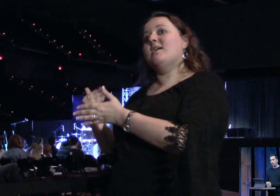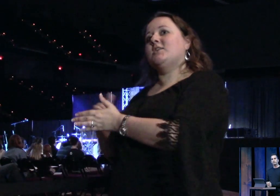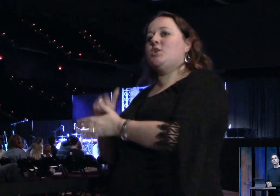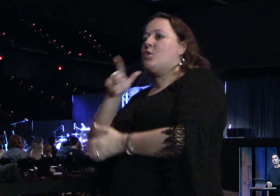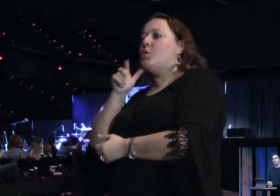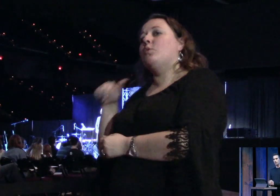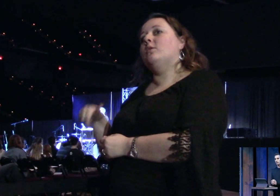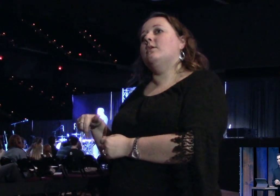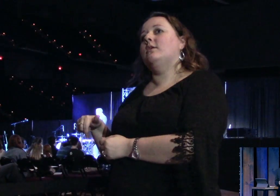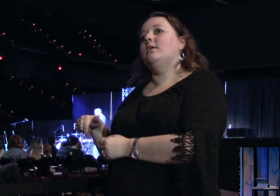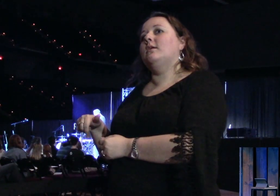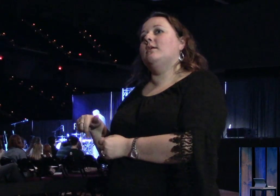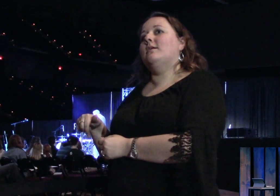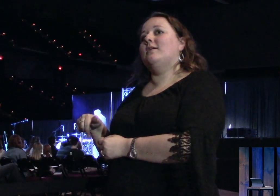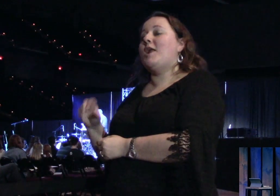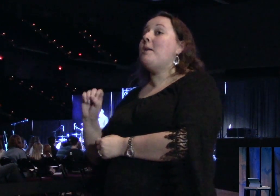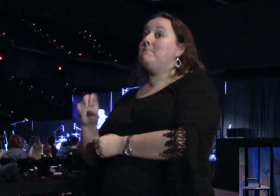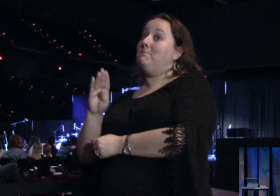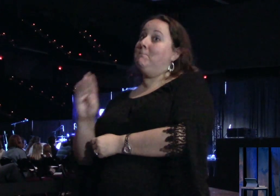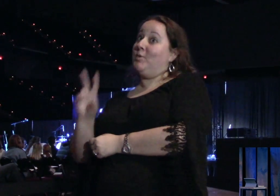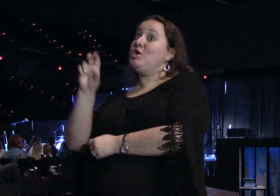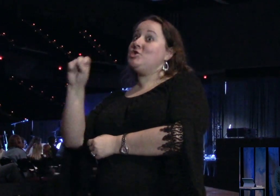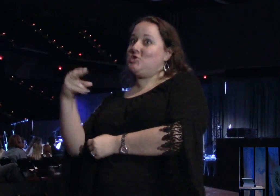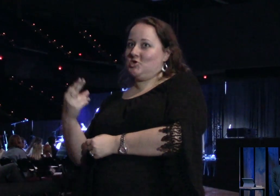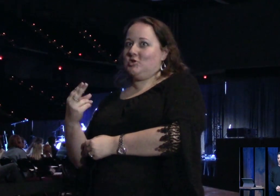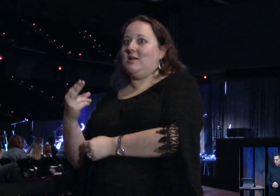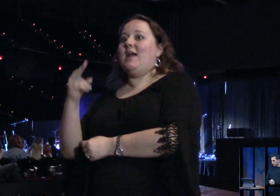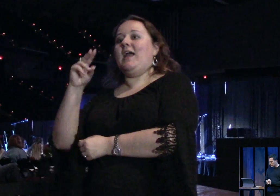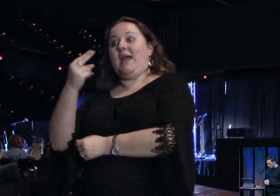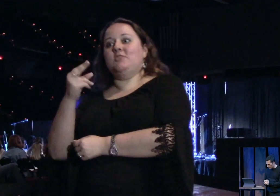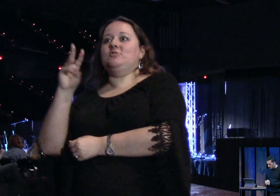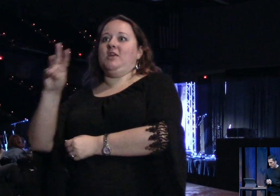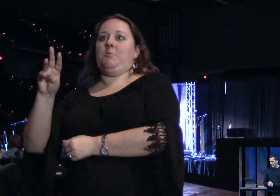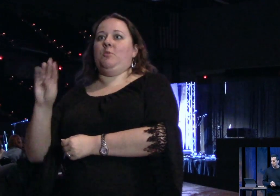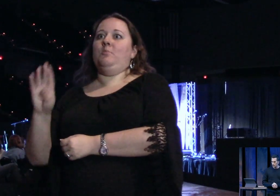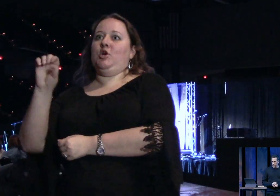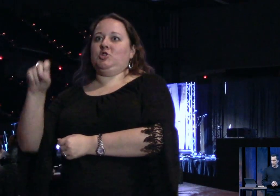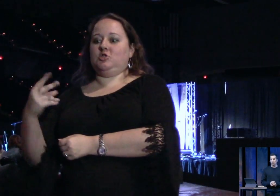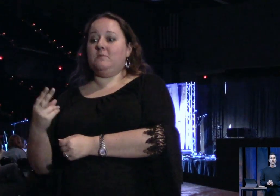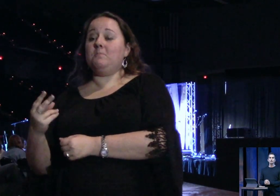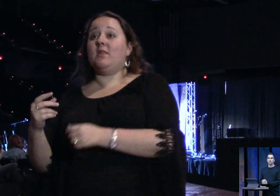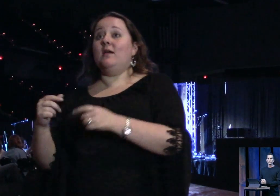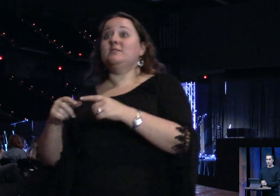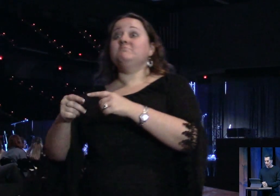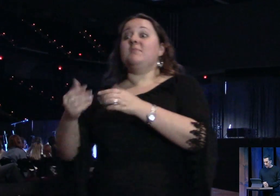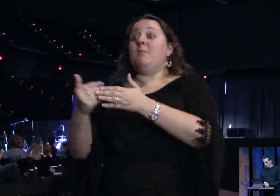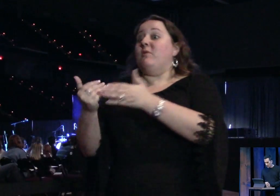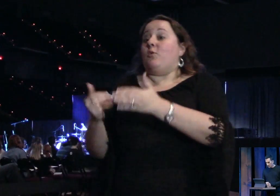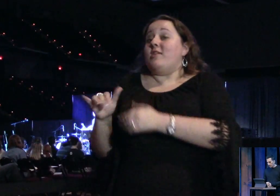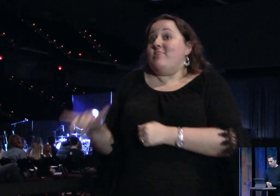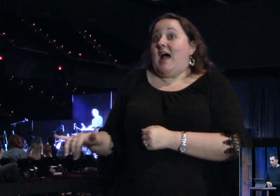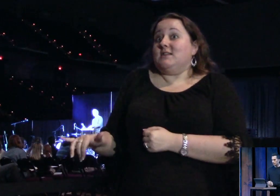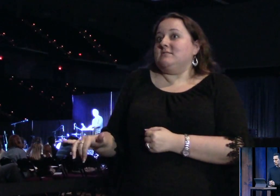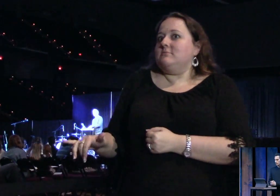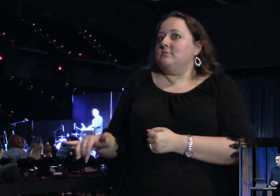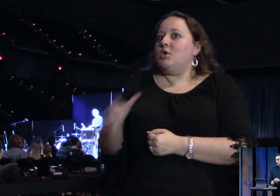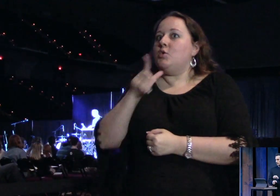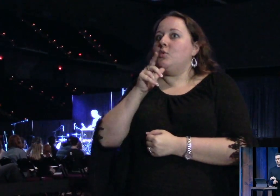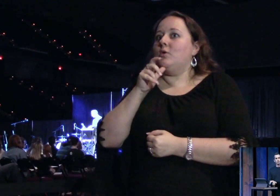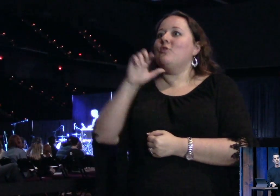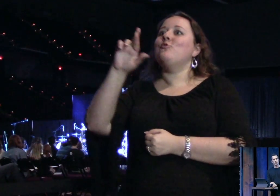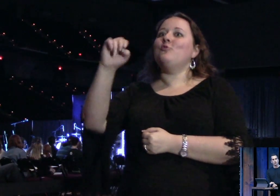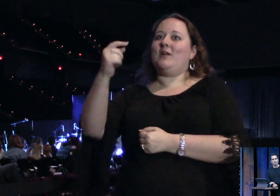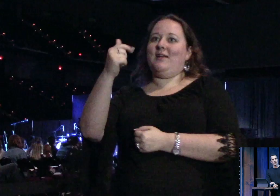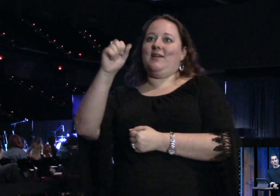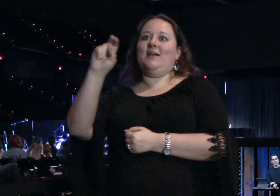Clinton, okay? Before Bill Clinton, who was president? George H.W. Bush. Before George